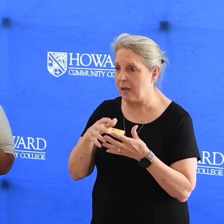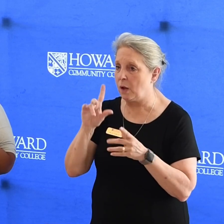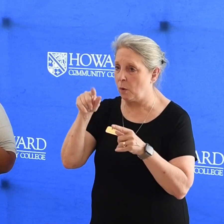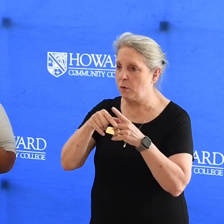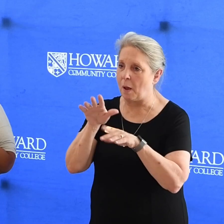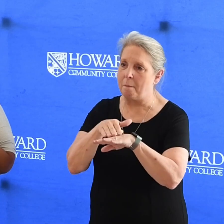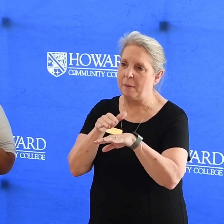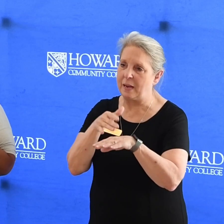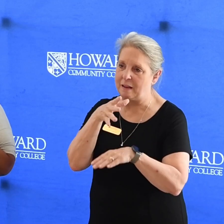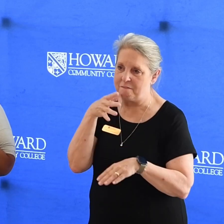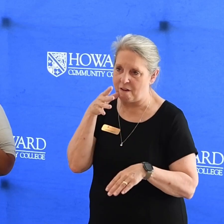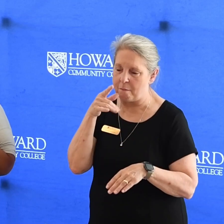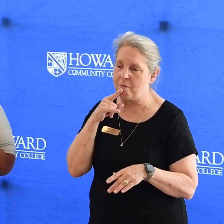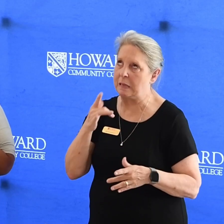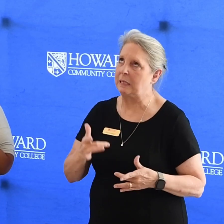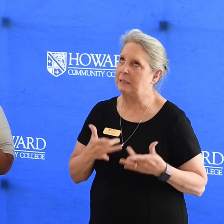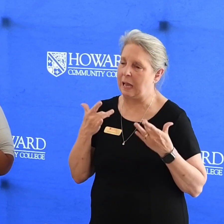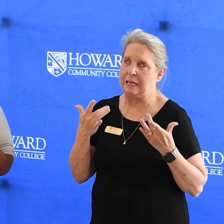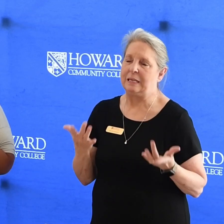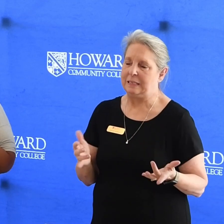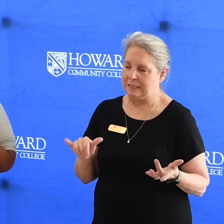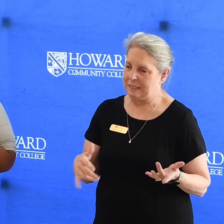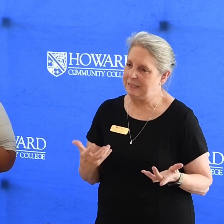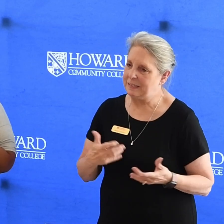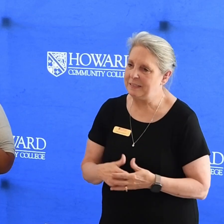farm. So excited about it.